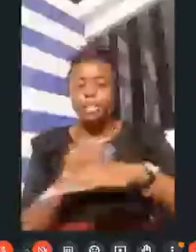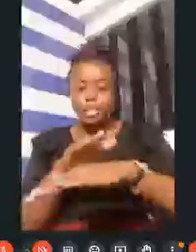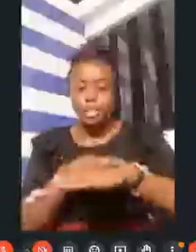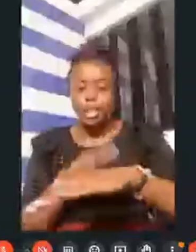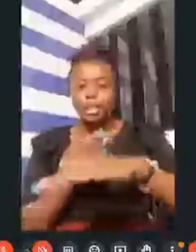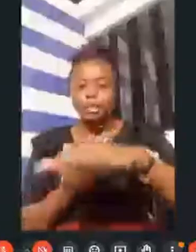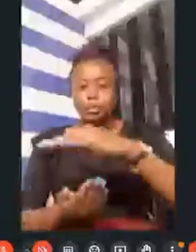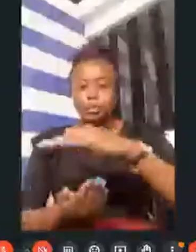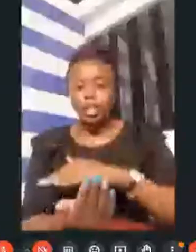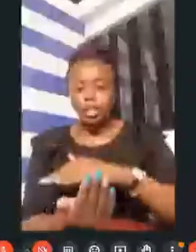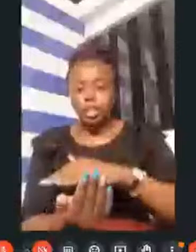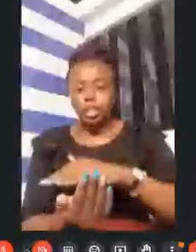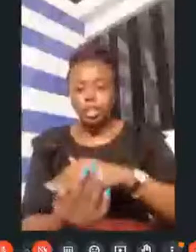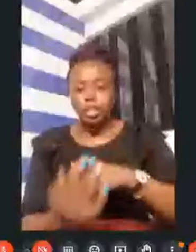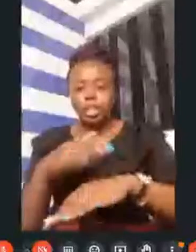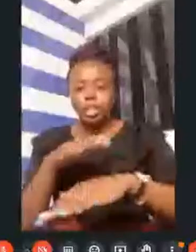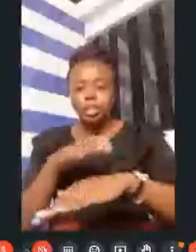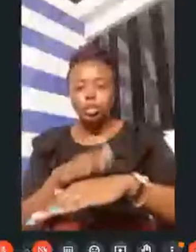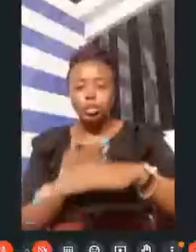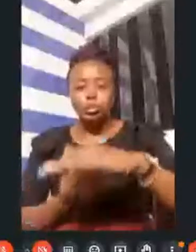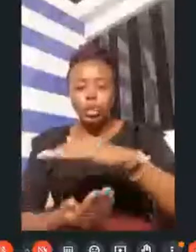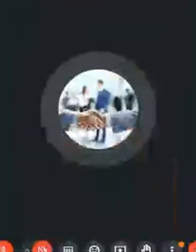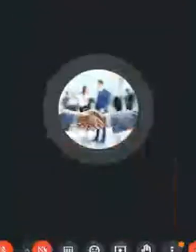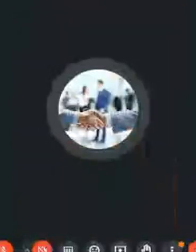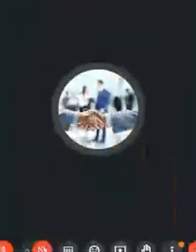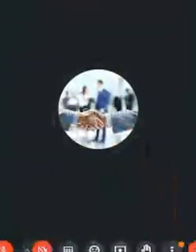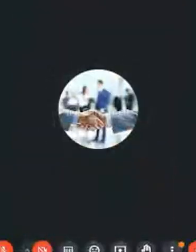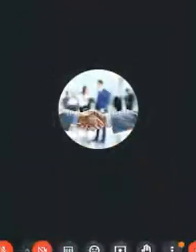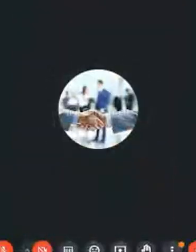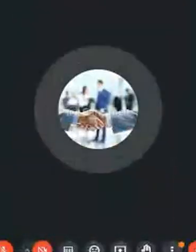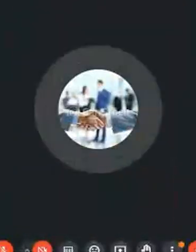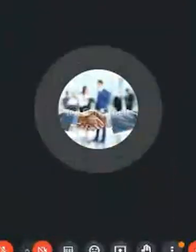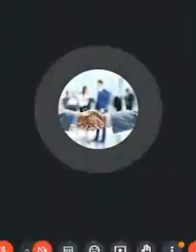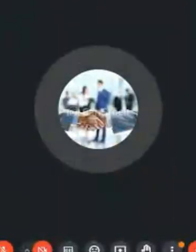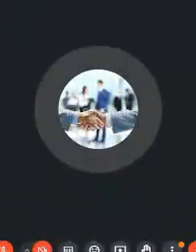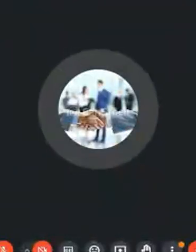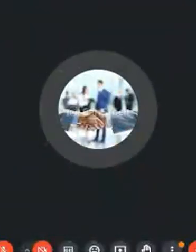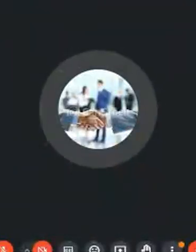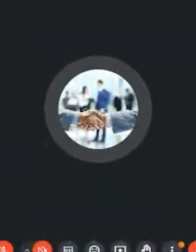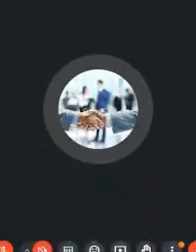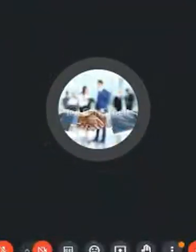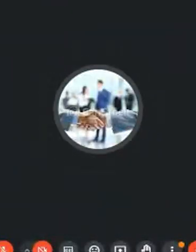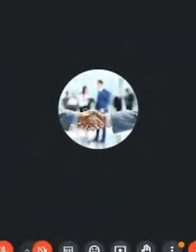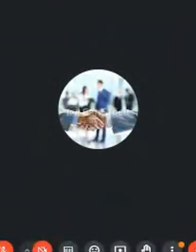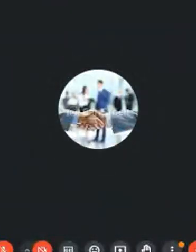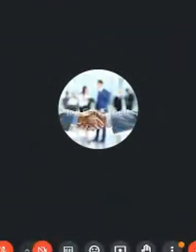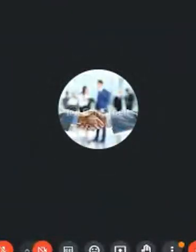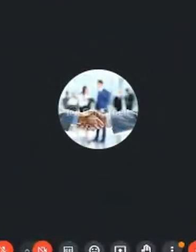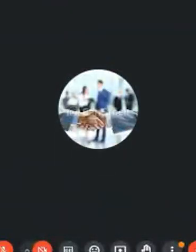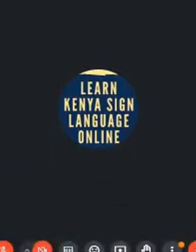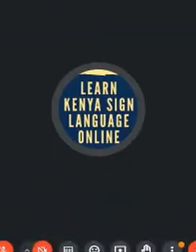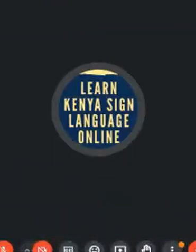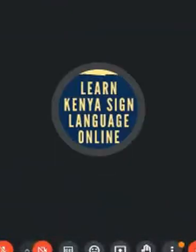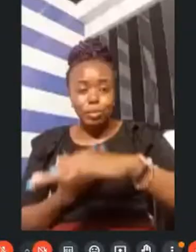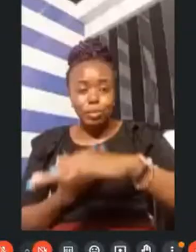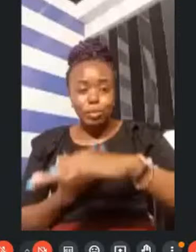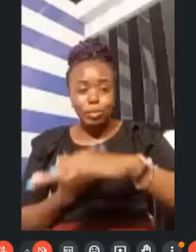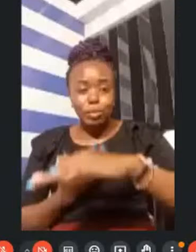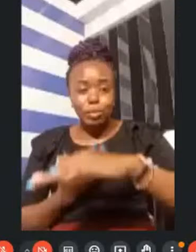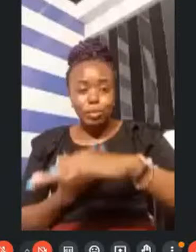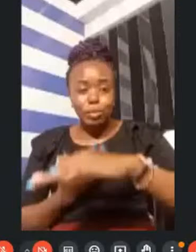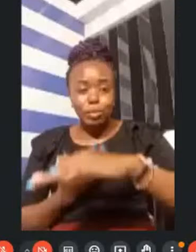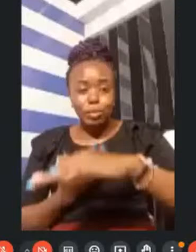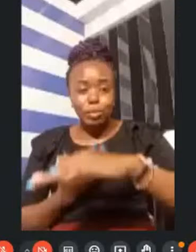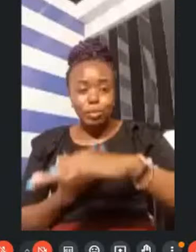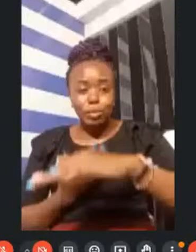Yes, it's still there. Good morning. But if Good it's morning. morning alone, it is not there. It's still there.